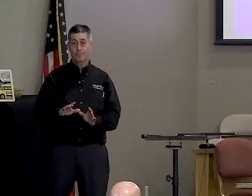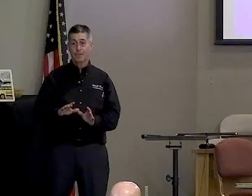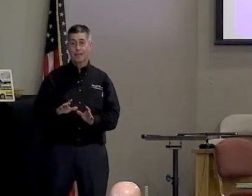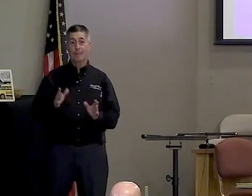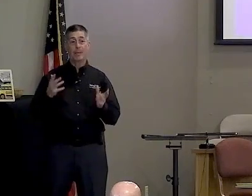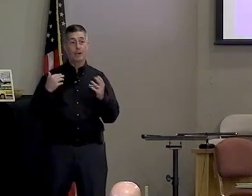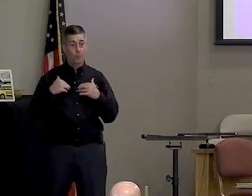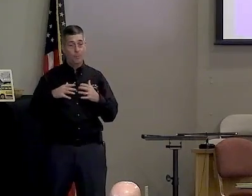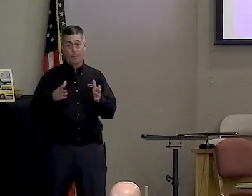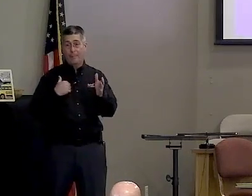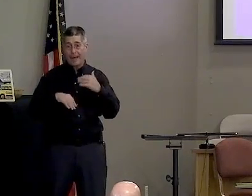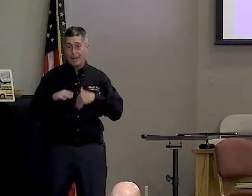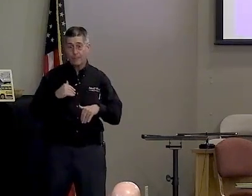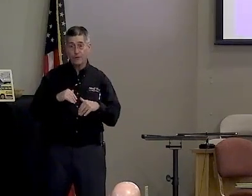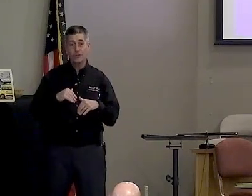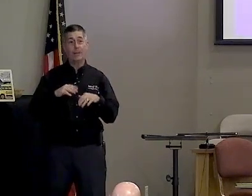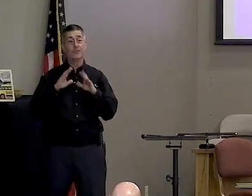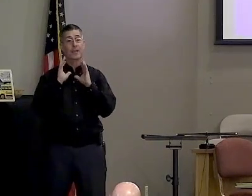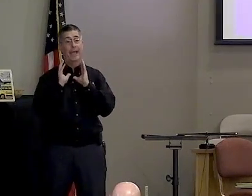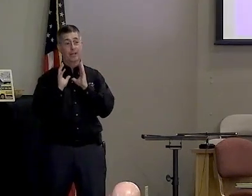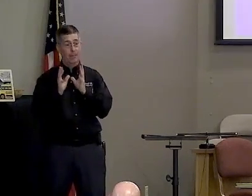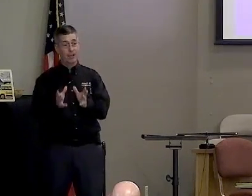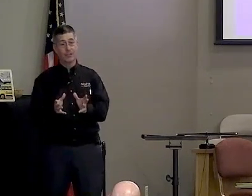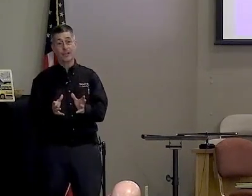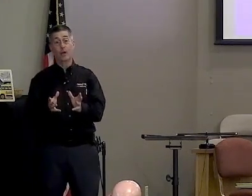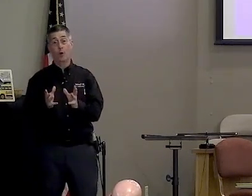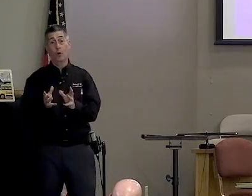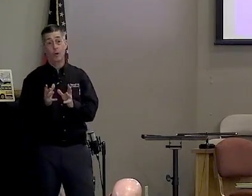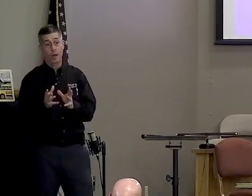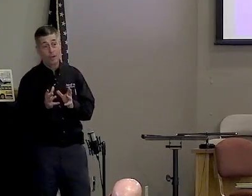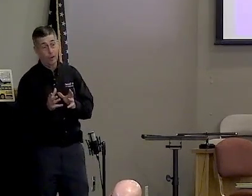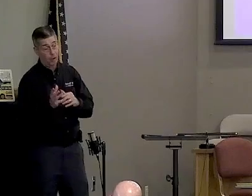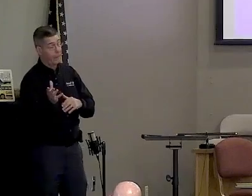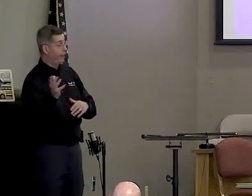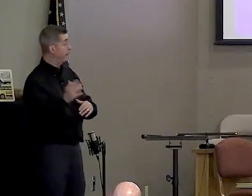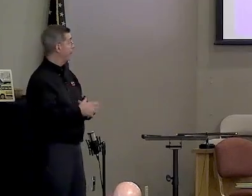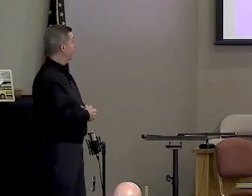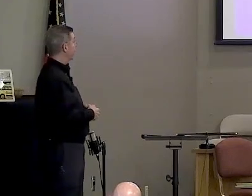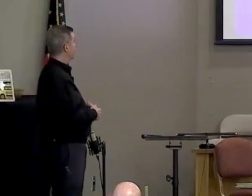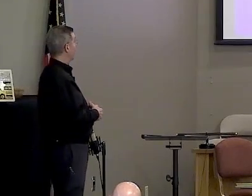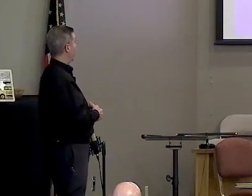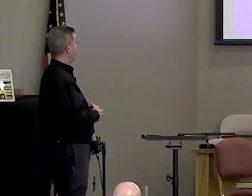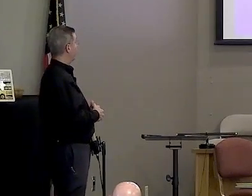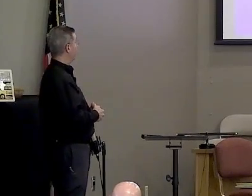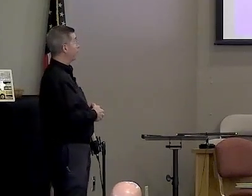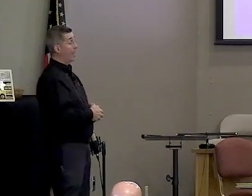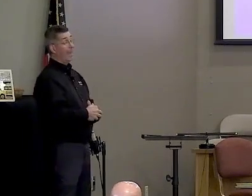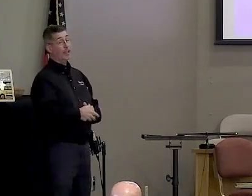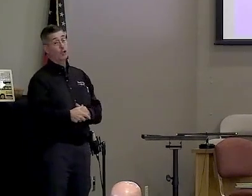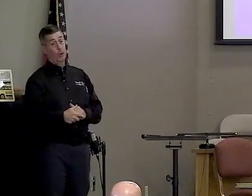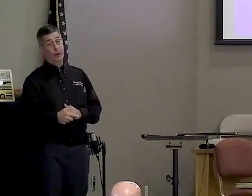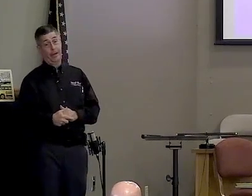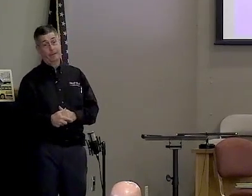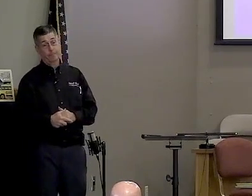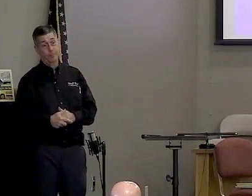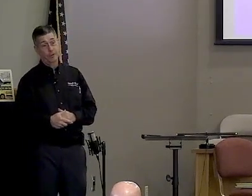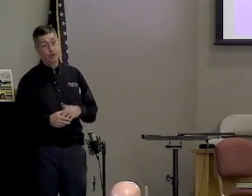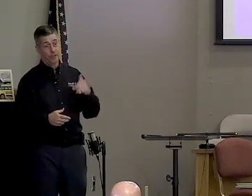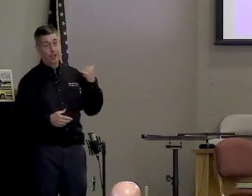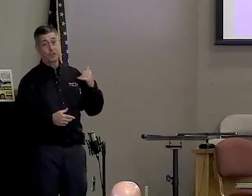Let me go, let me back up a few steps and come at this thing all again to see what I can do. Interpreting. I already touched on